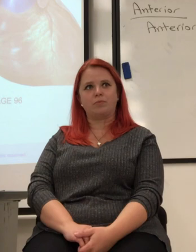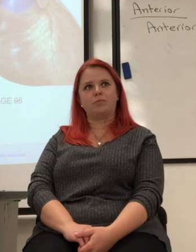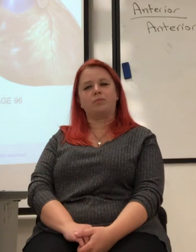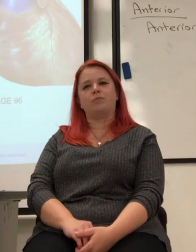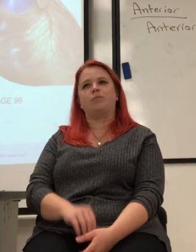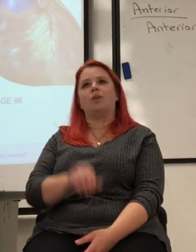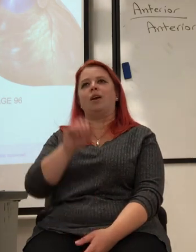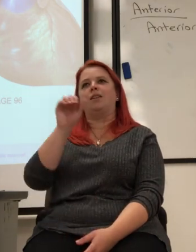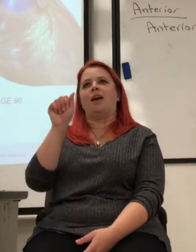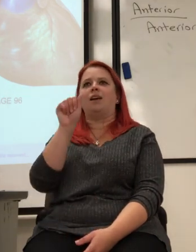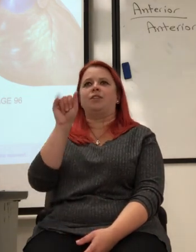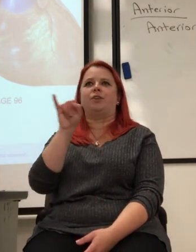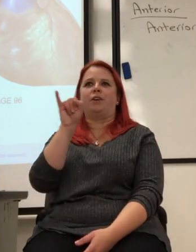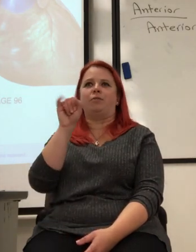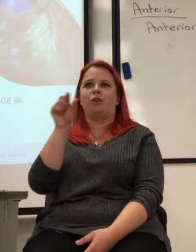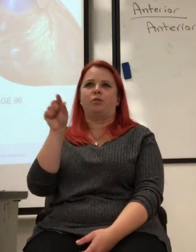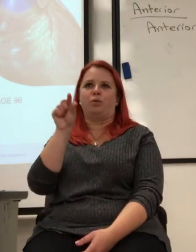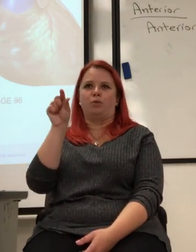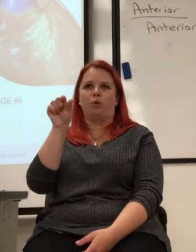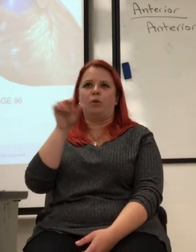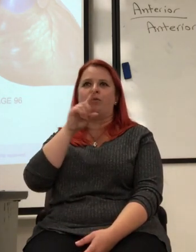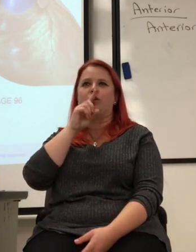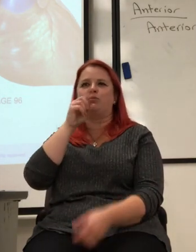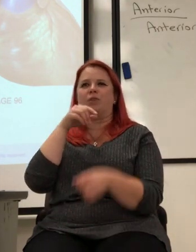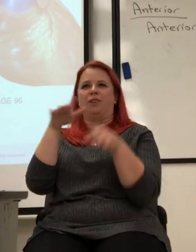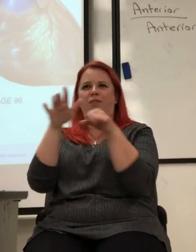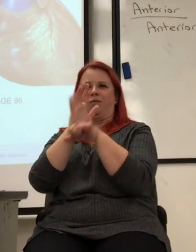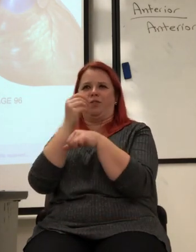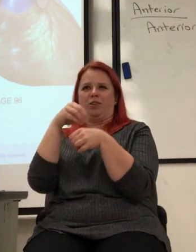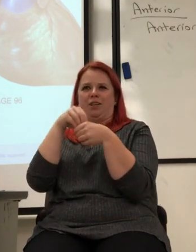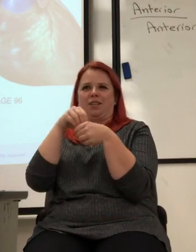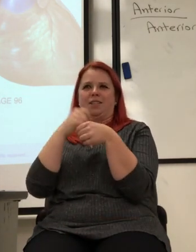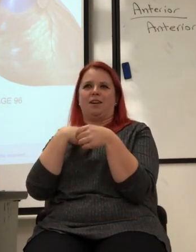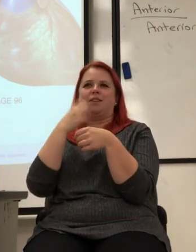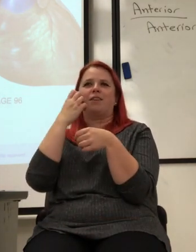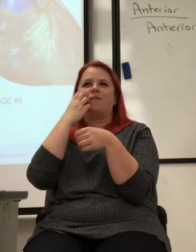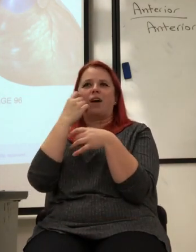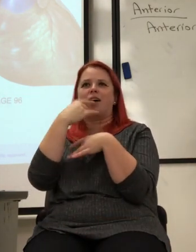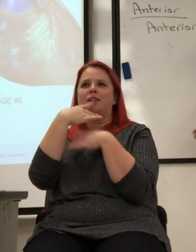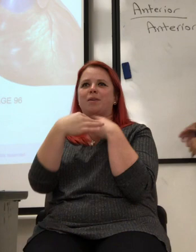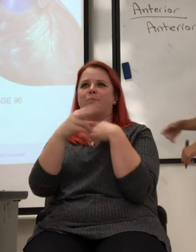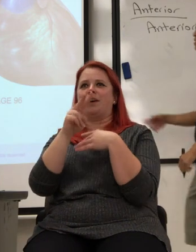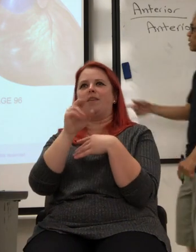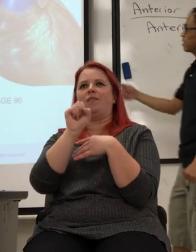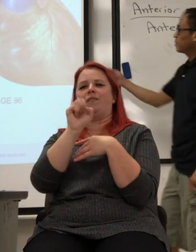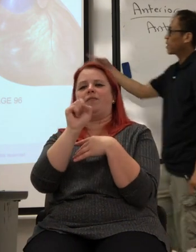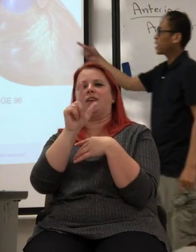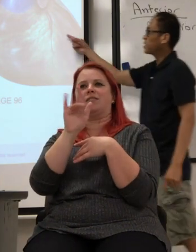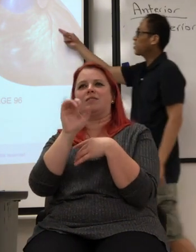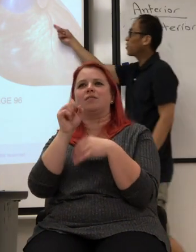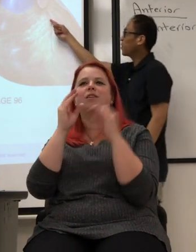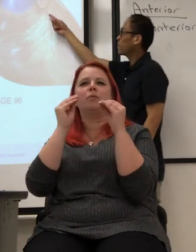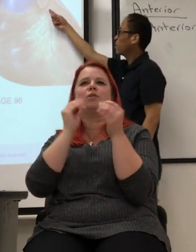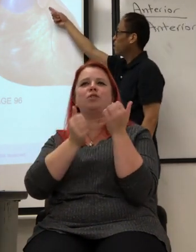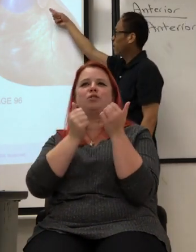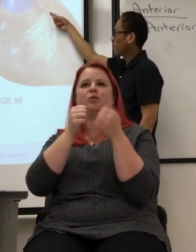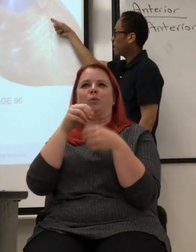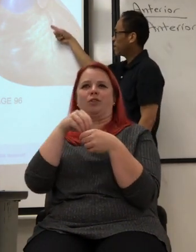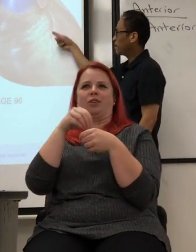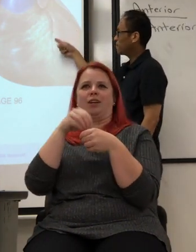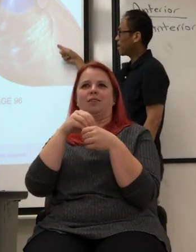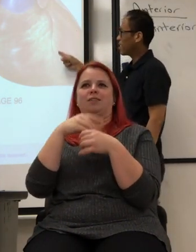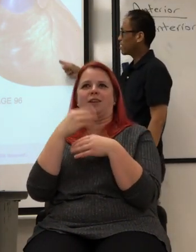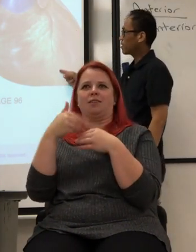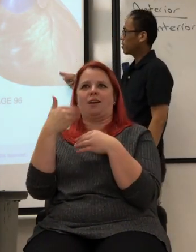anterior intraventricular groove. It's kind of filled with fat and blood vessels. I'll teach you the blood vessels coming up next. Like I said earlier, if